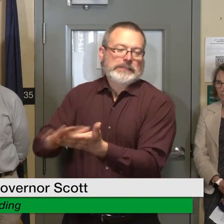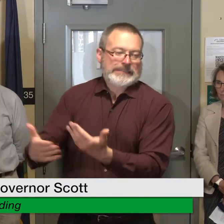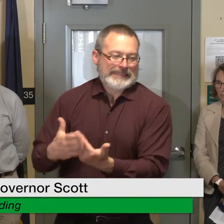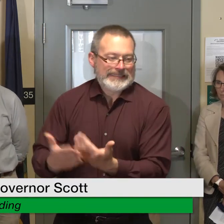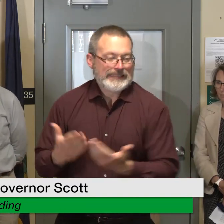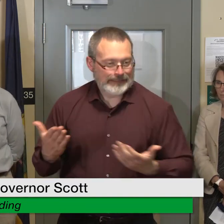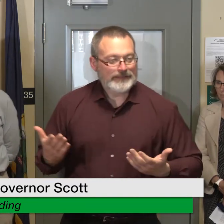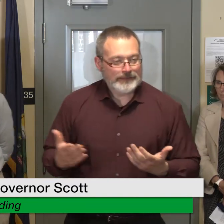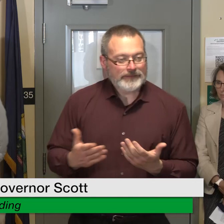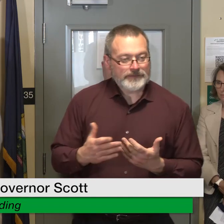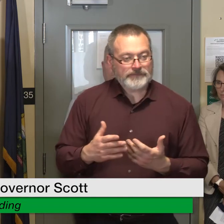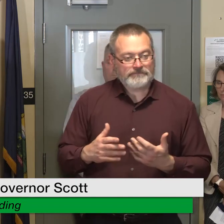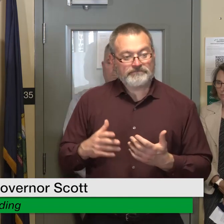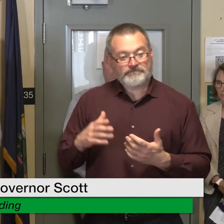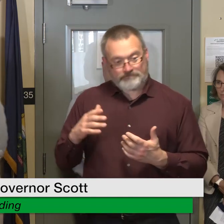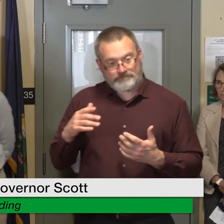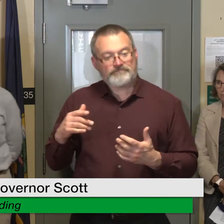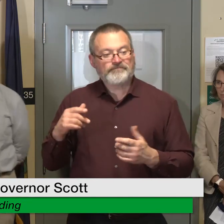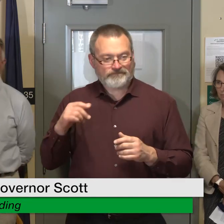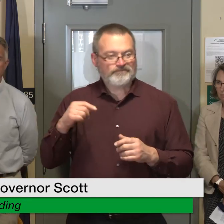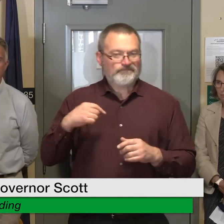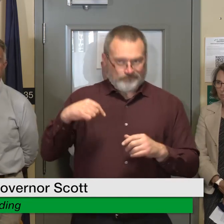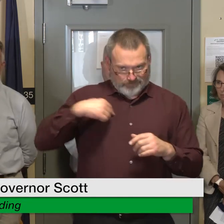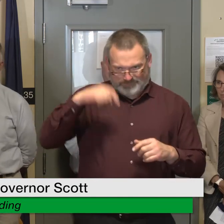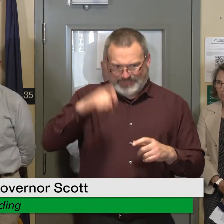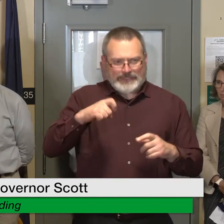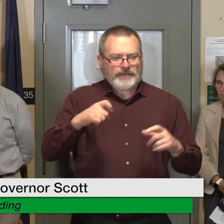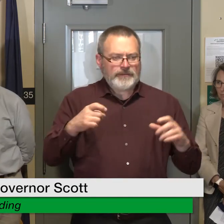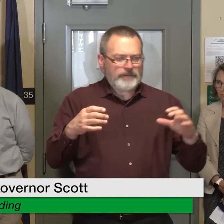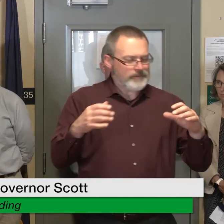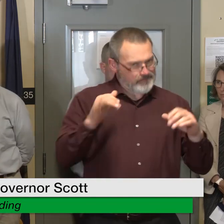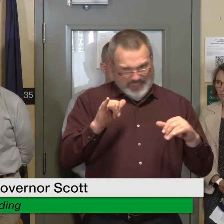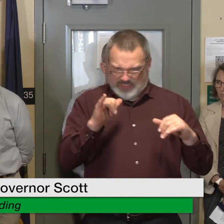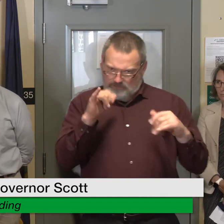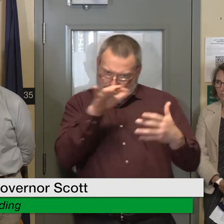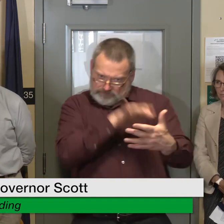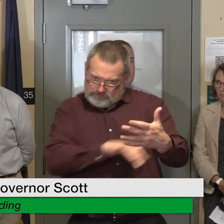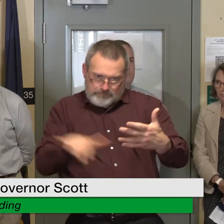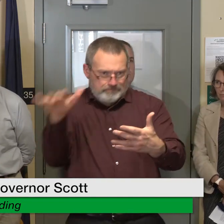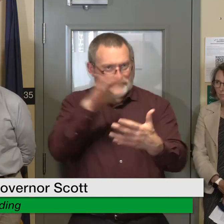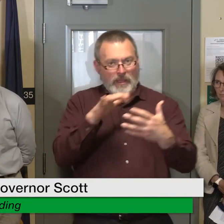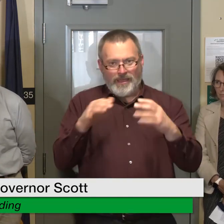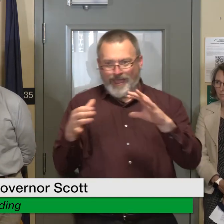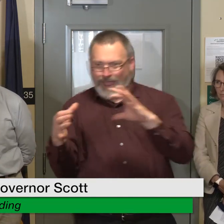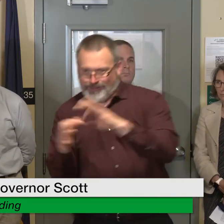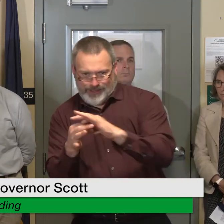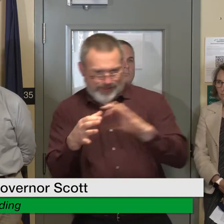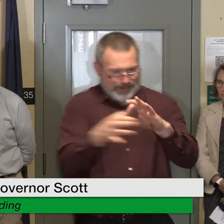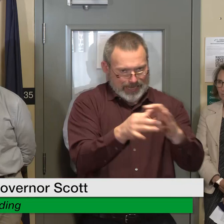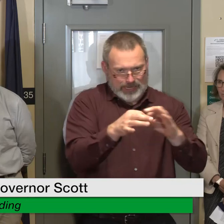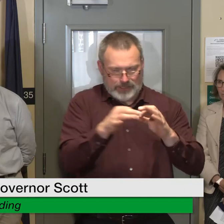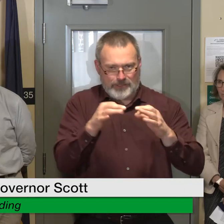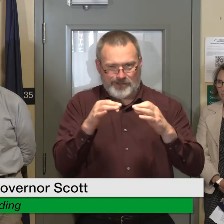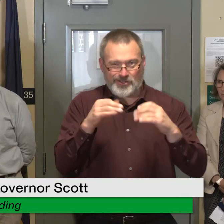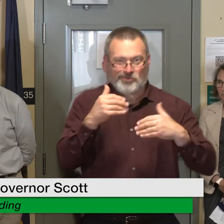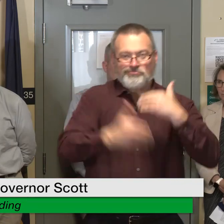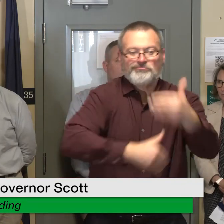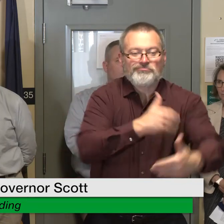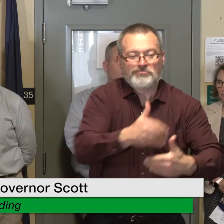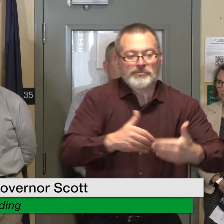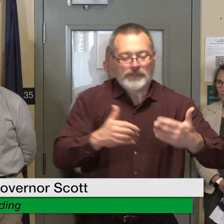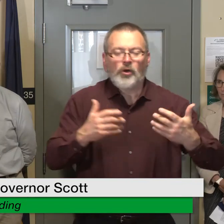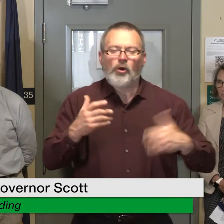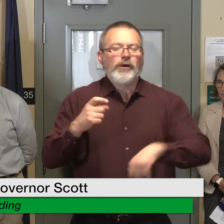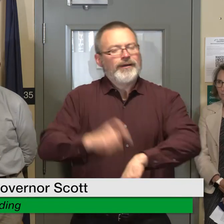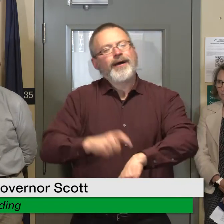recreating floodplains takes time and money and does not obviate the need for targeted in-stream work. So we are permitting next